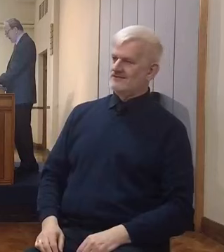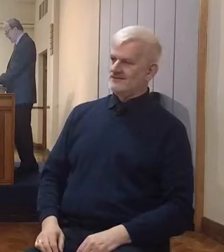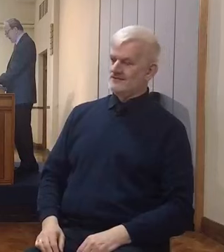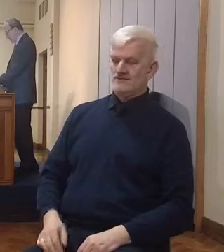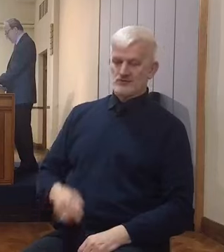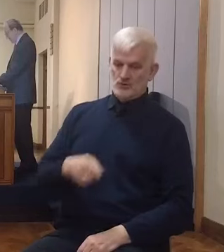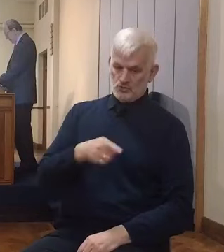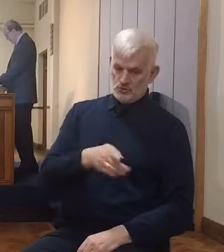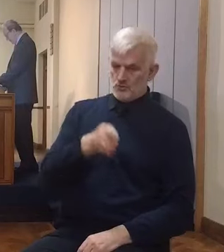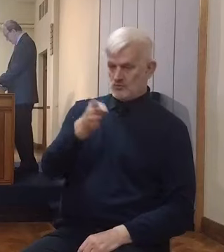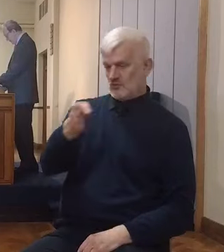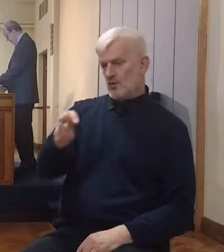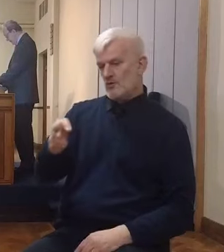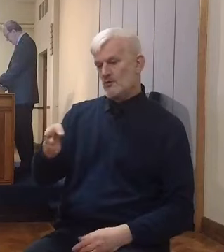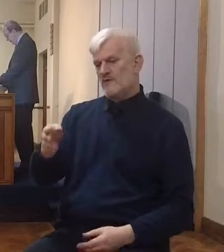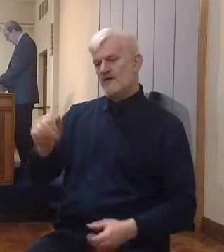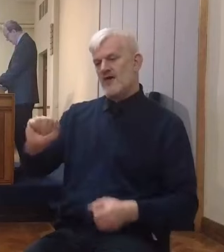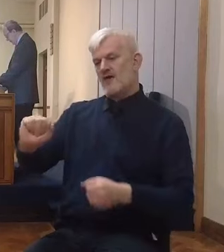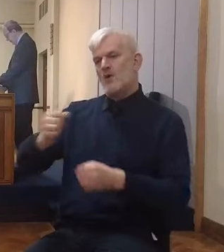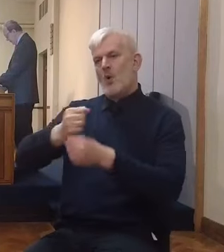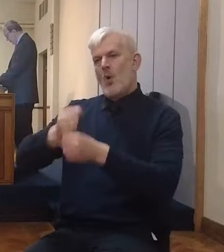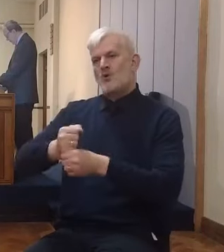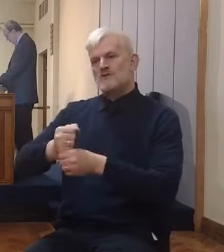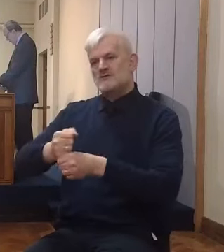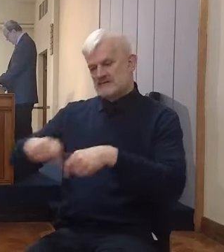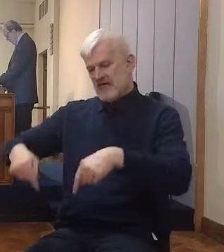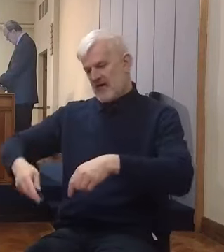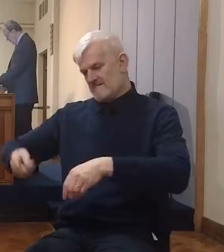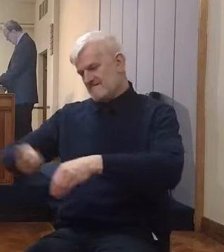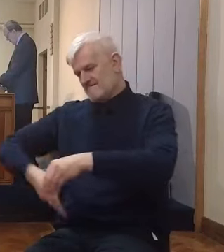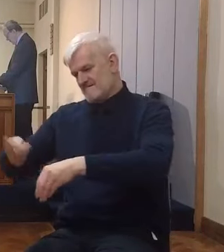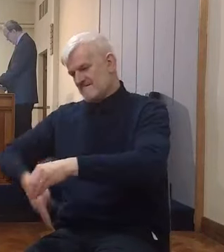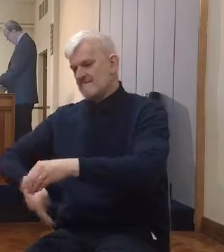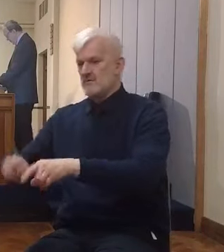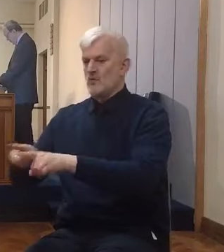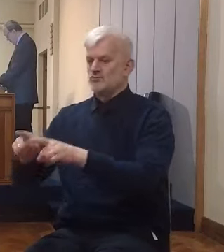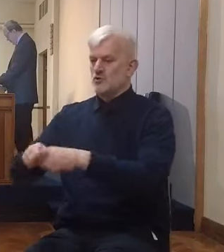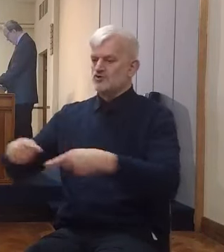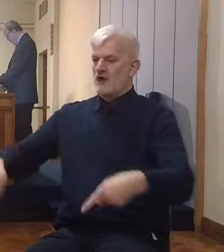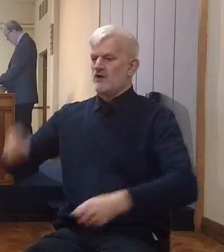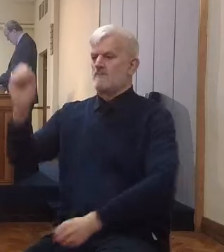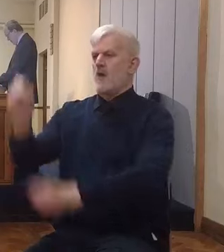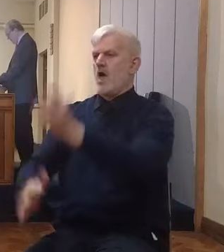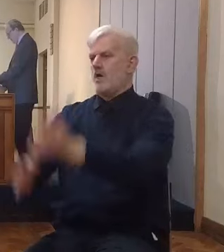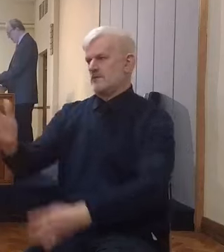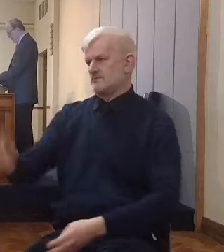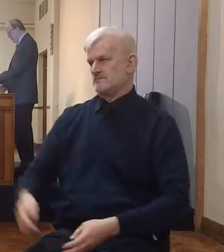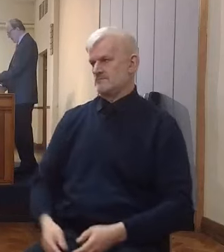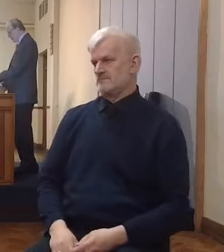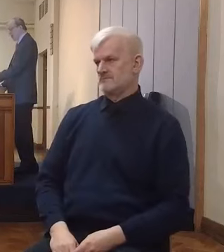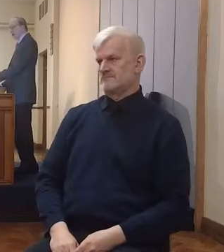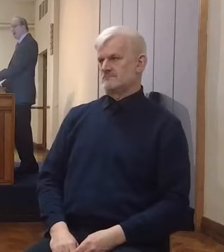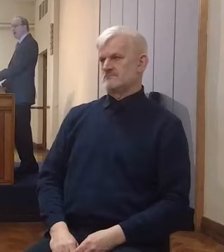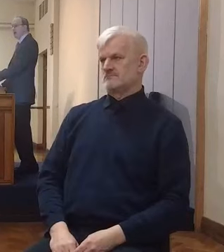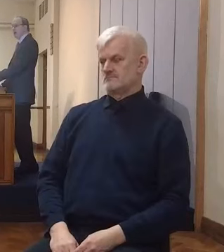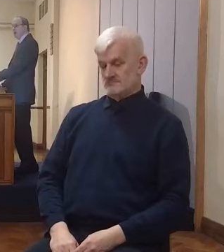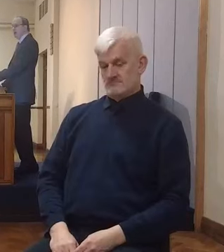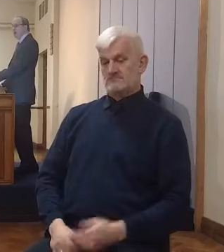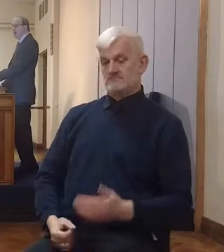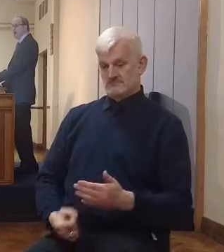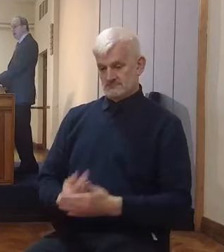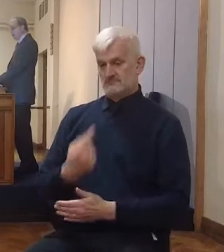horses and burn their chariots with fire. So we look to him in every